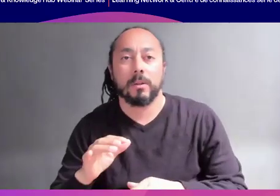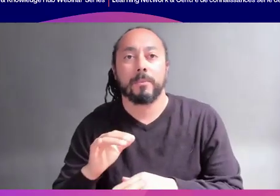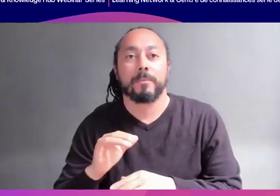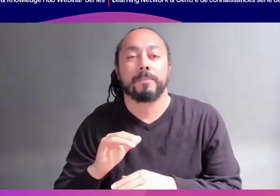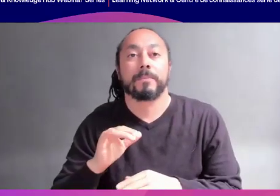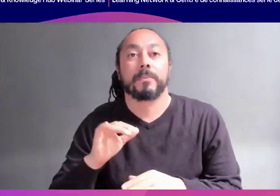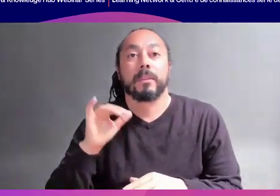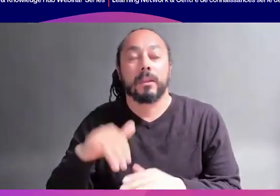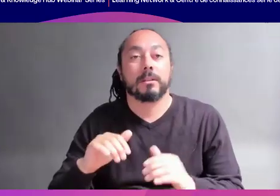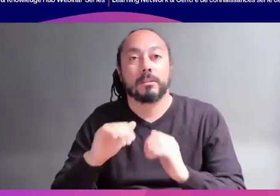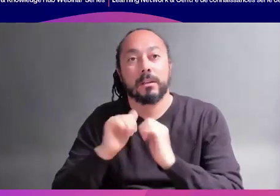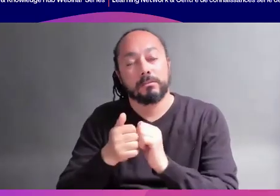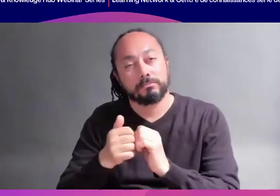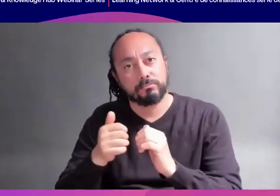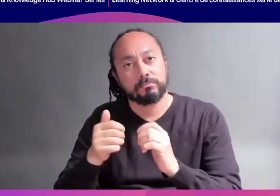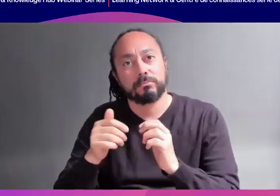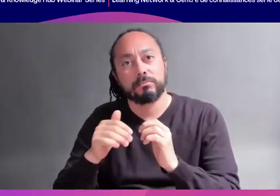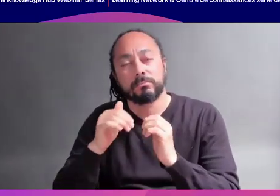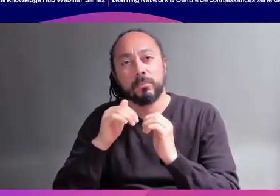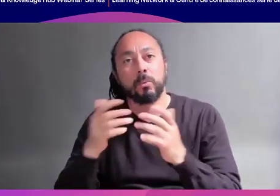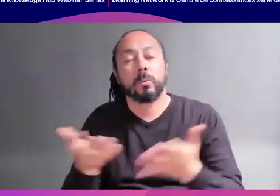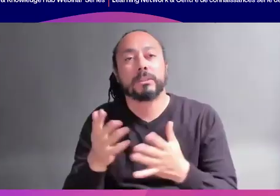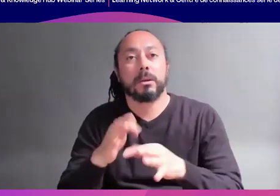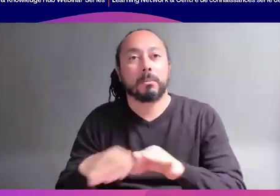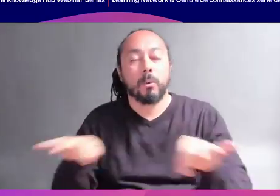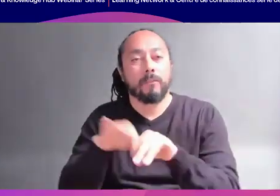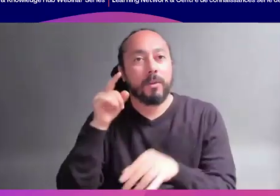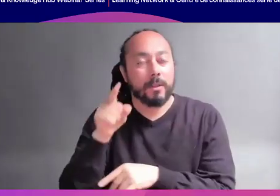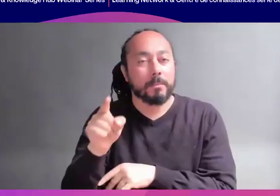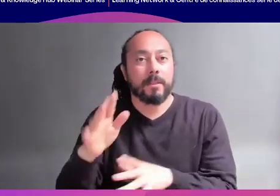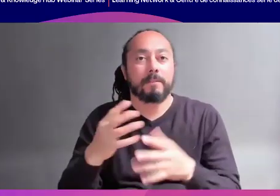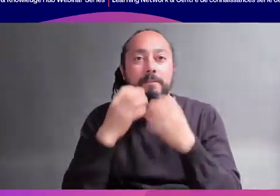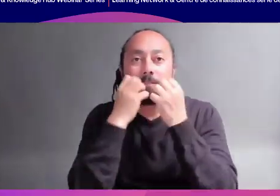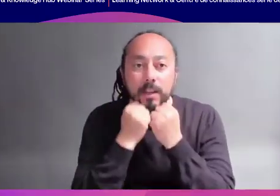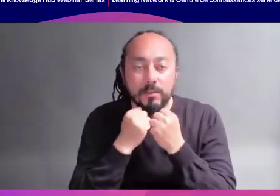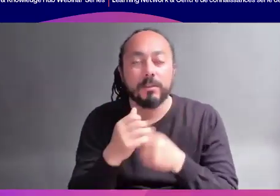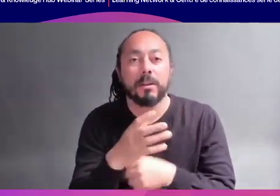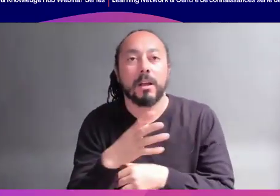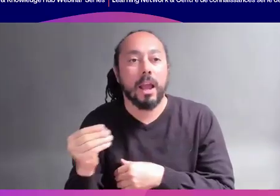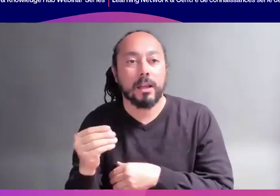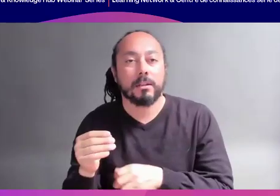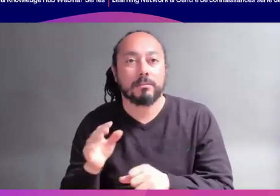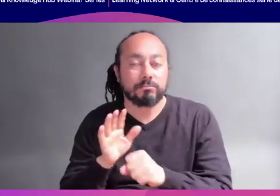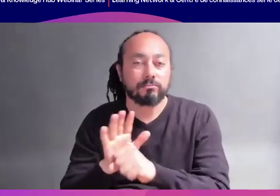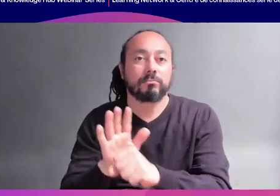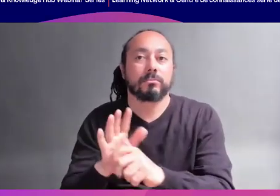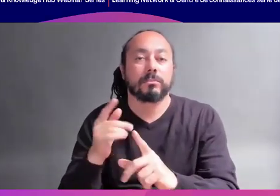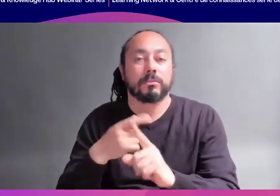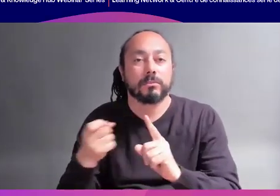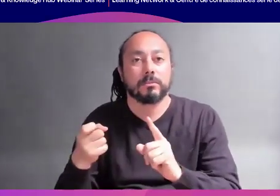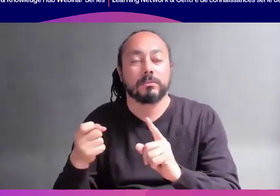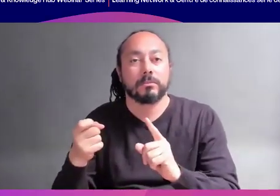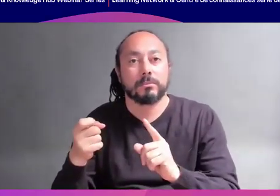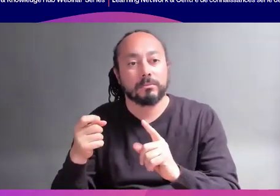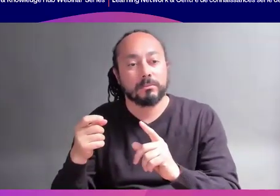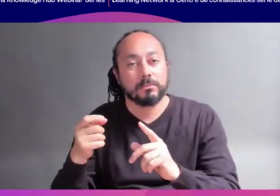talk to them about what's important to them, what their values are, and move away from a place of